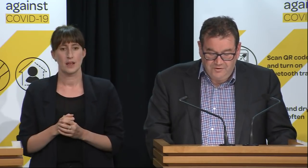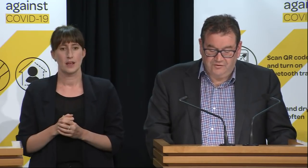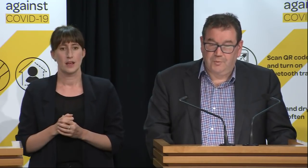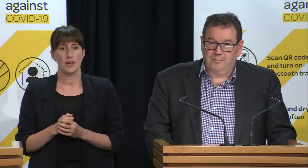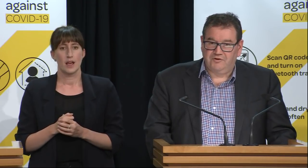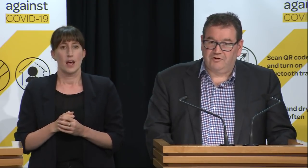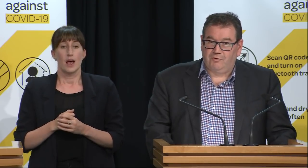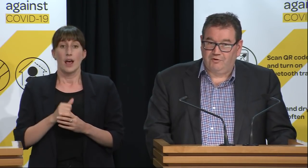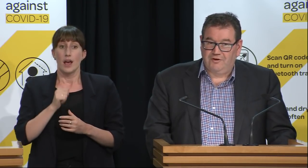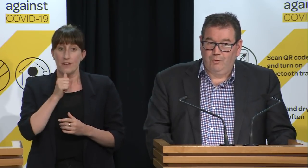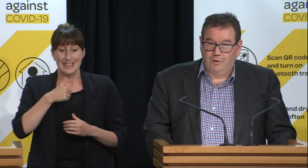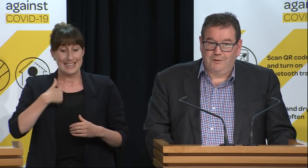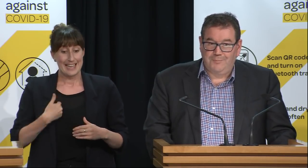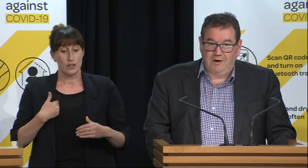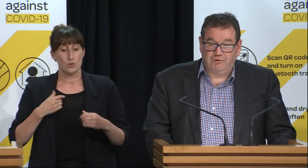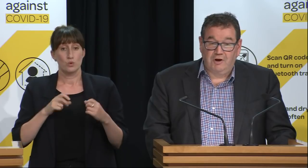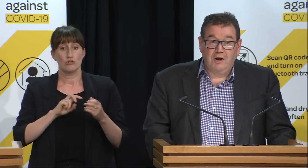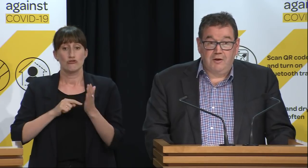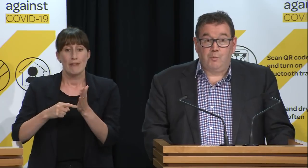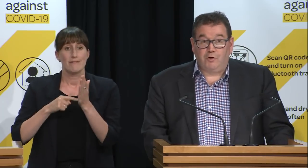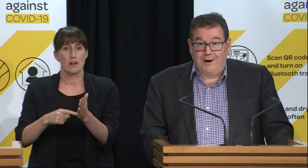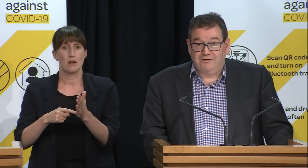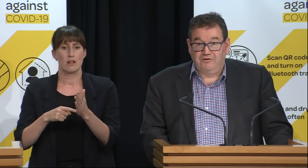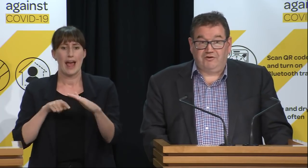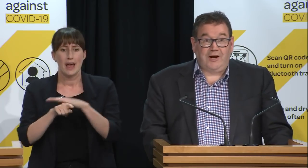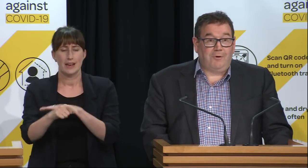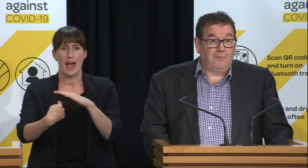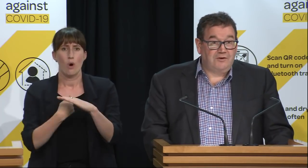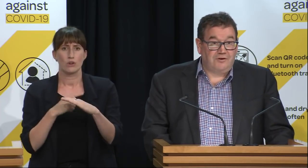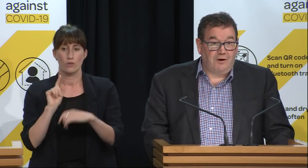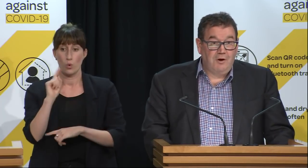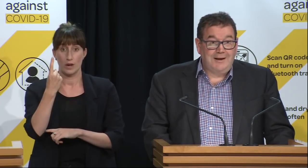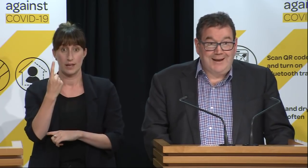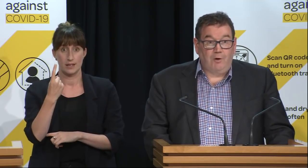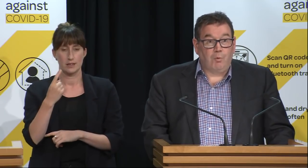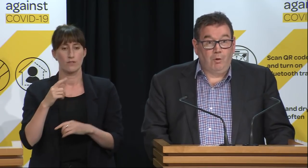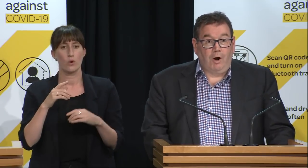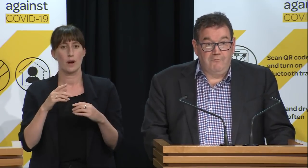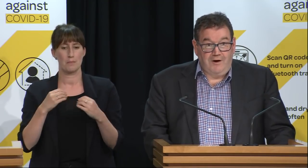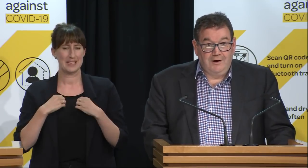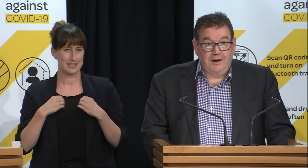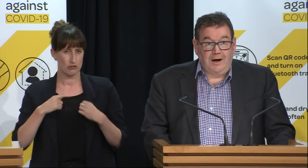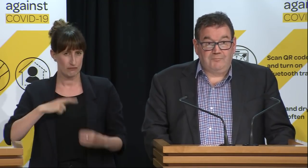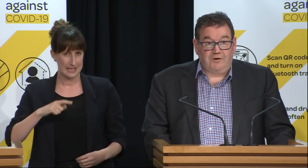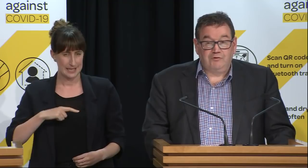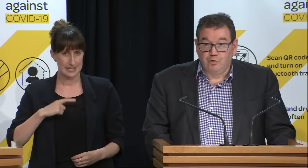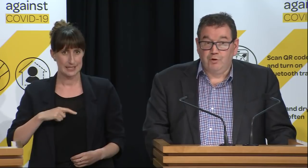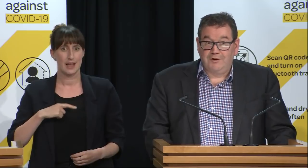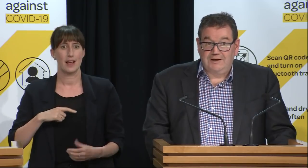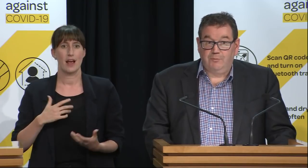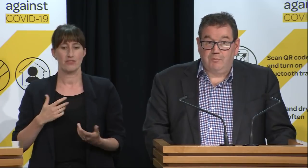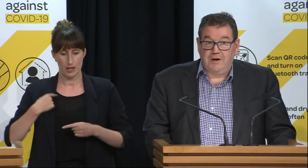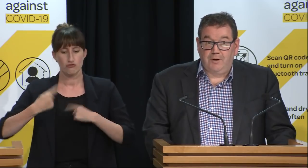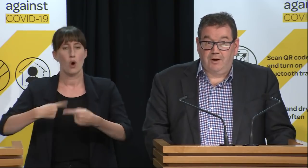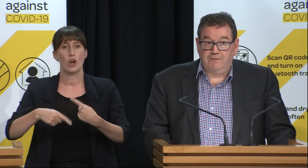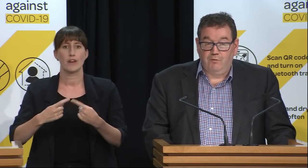movement for business purposes across the Auckland boundaries that were granted just a couple of weeks ago now roll over. So they do not